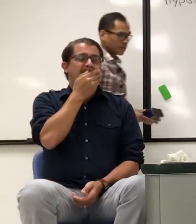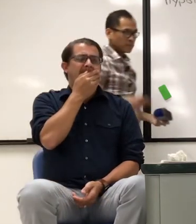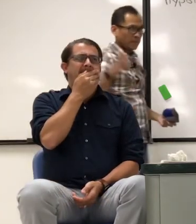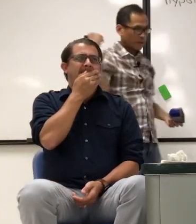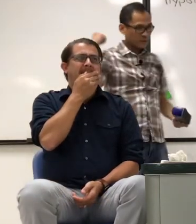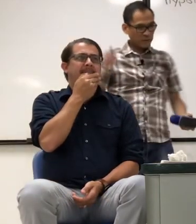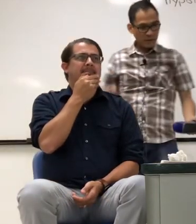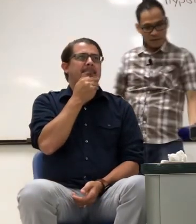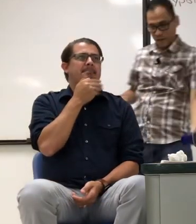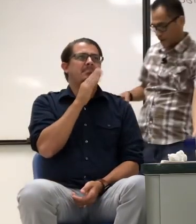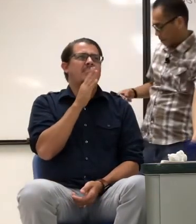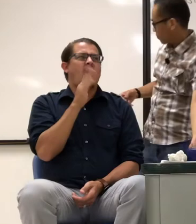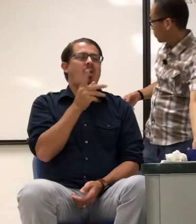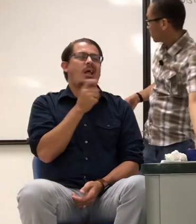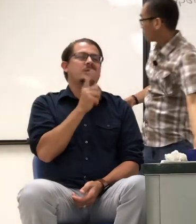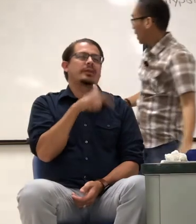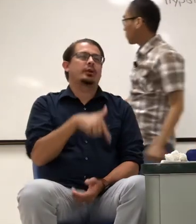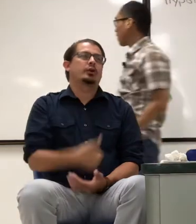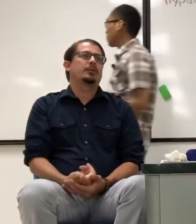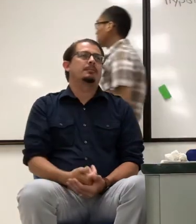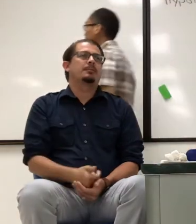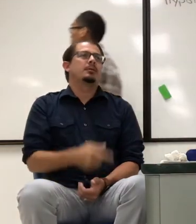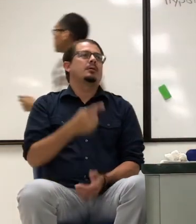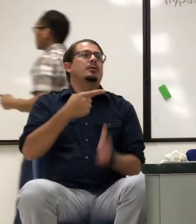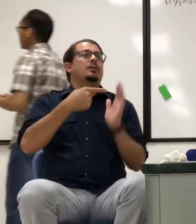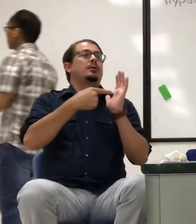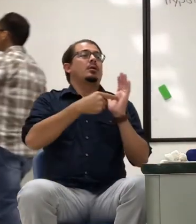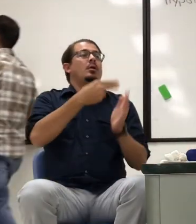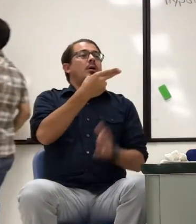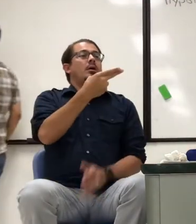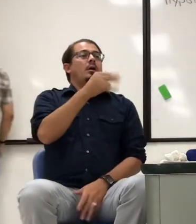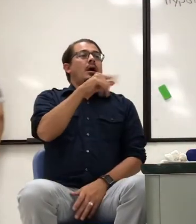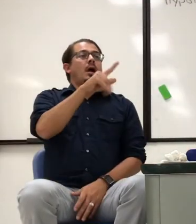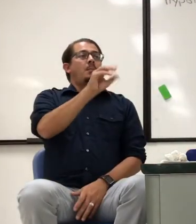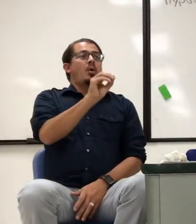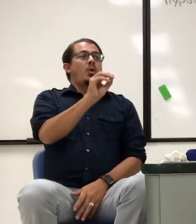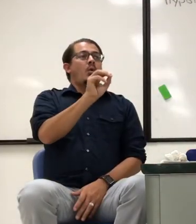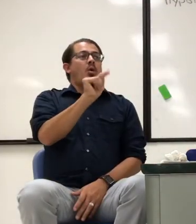So that was illustrating the hypothalamus.